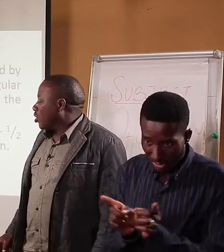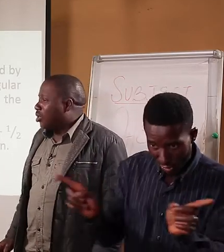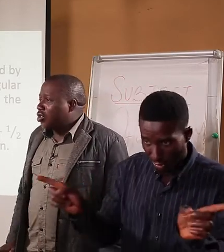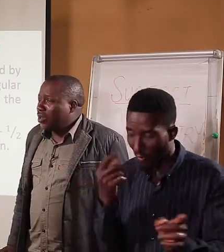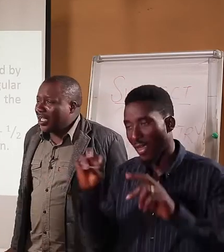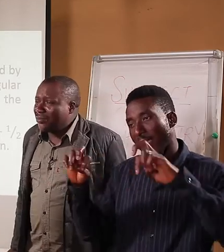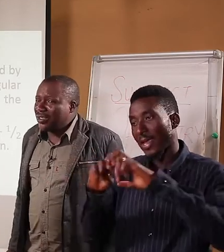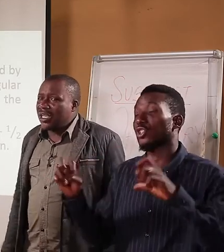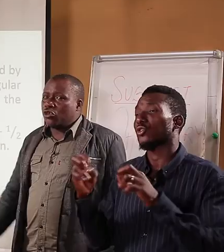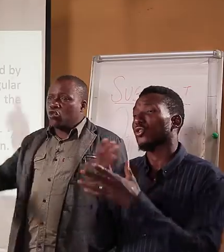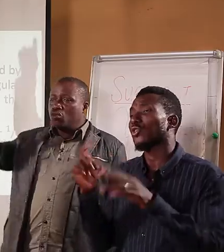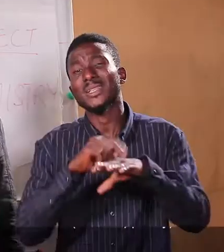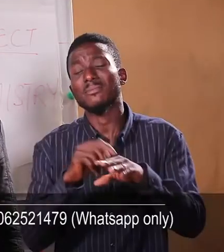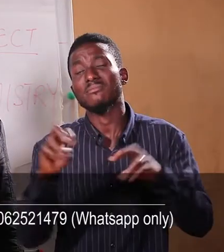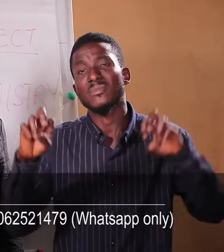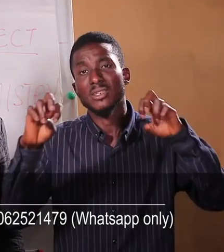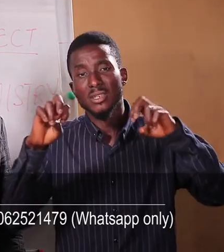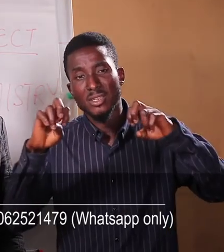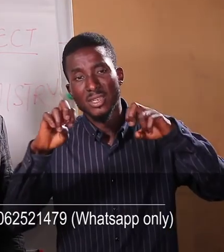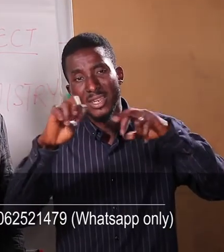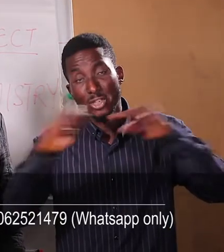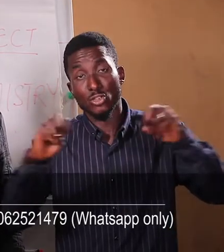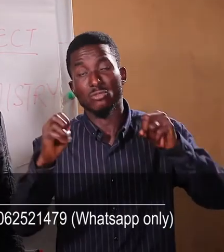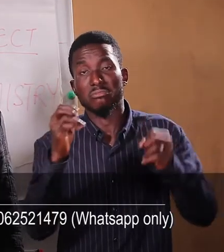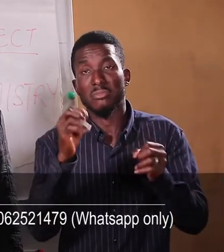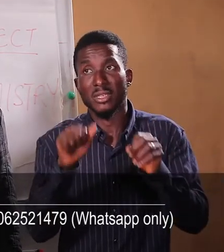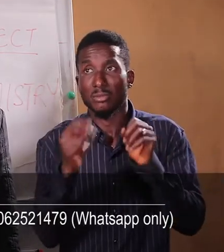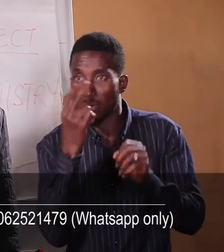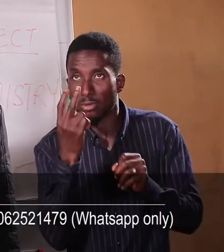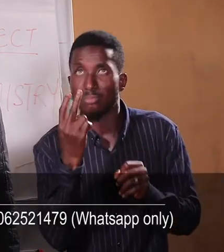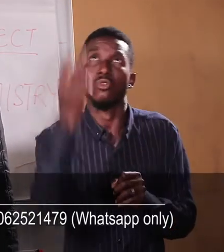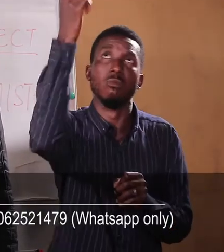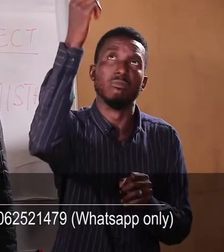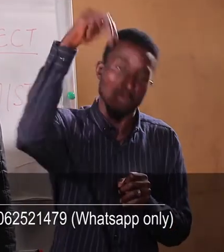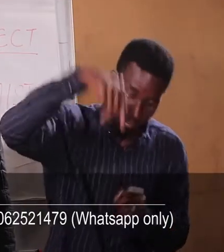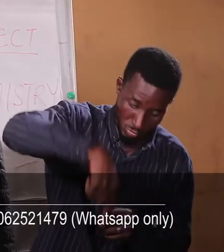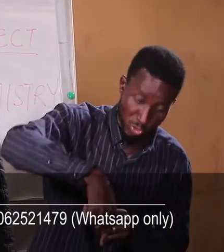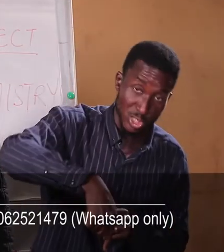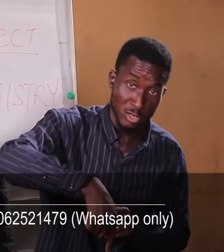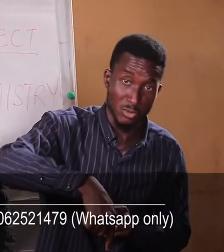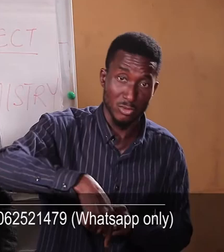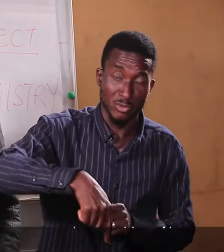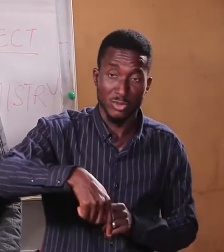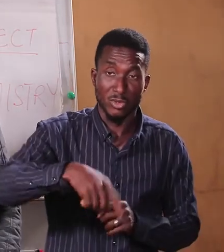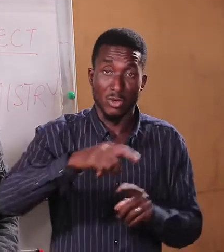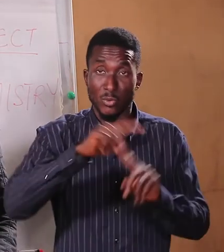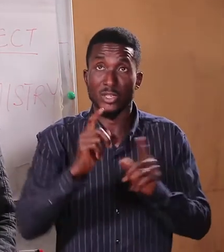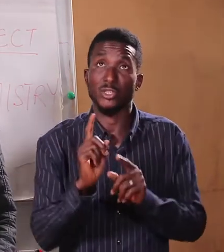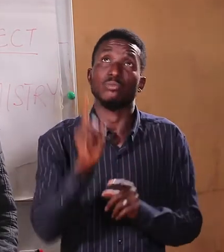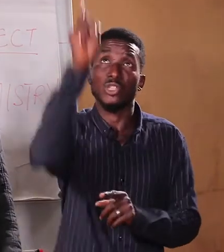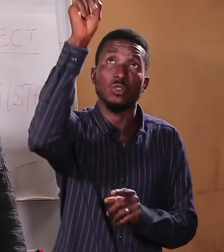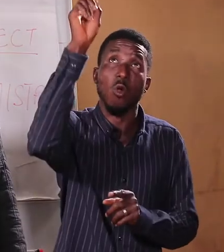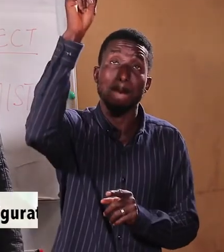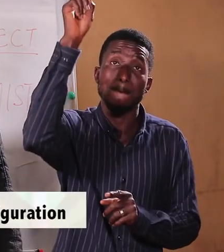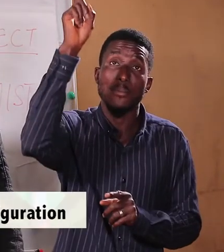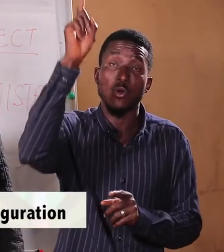electron. Sometimes the electron could be looking upright, and other time it could be pointing downward. When it is pointing